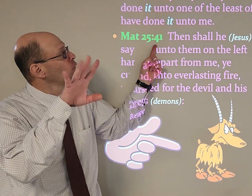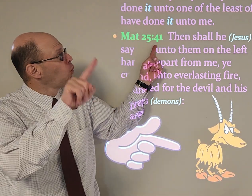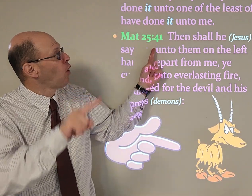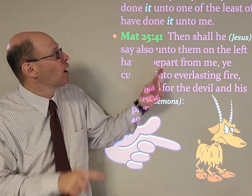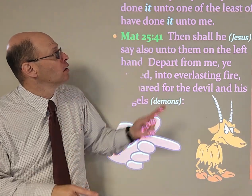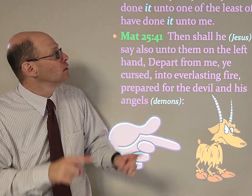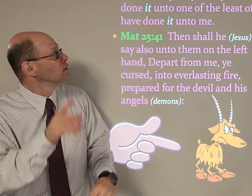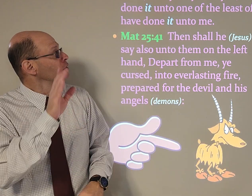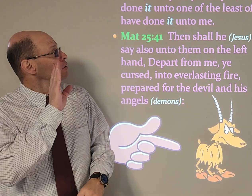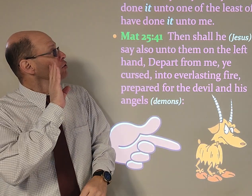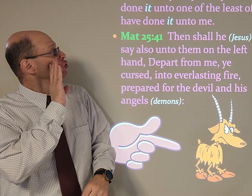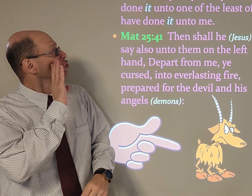Verse 41.